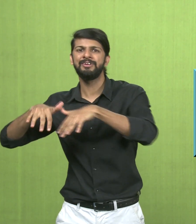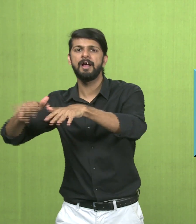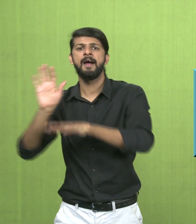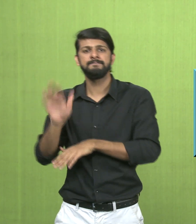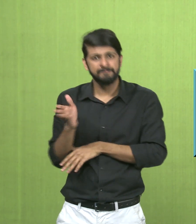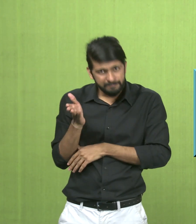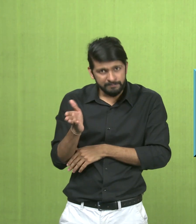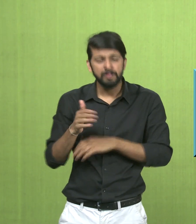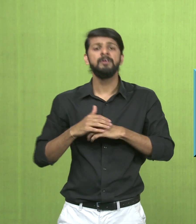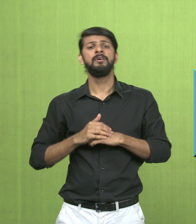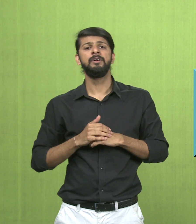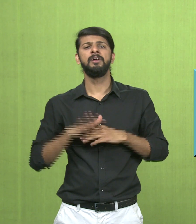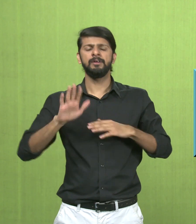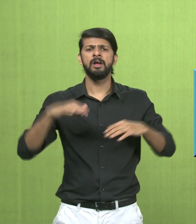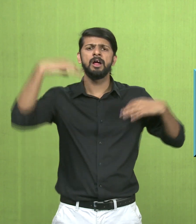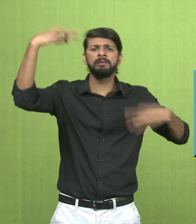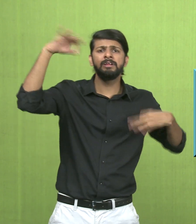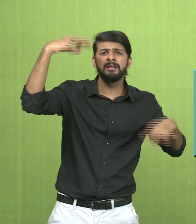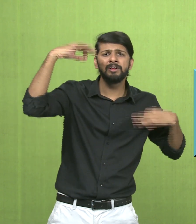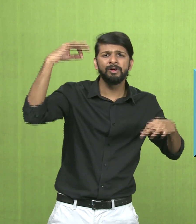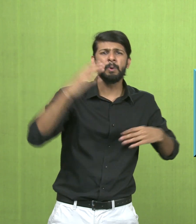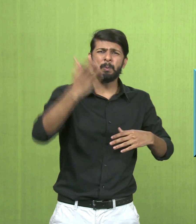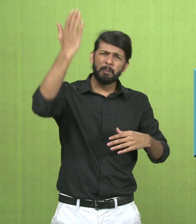Then there would be dancing figures.